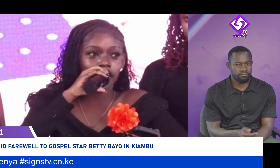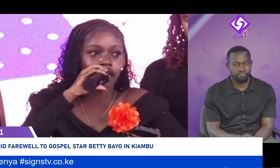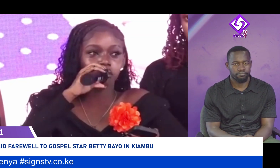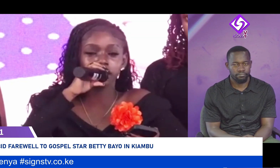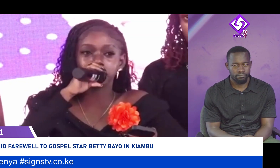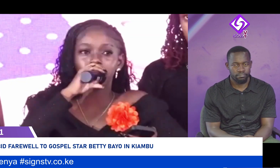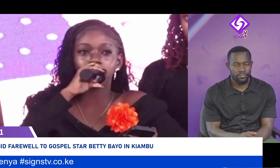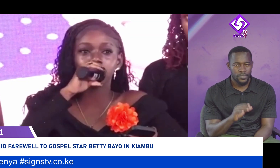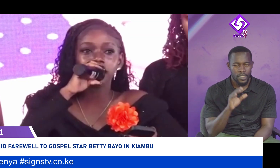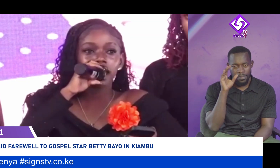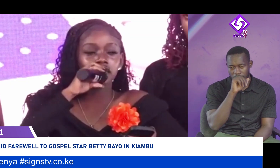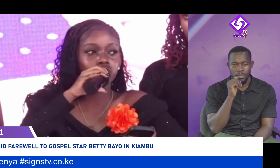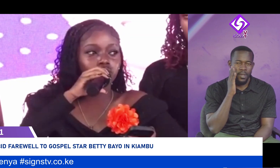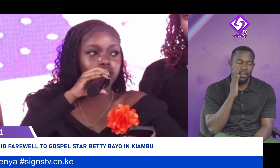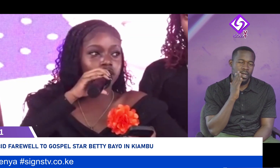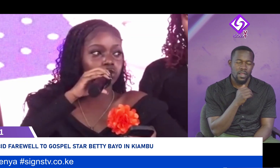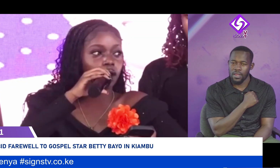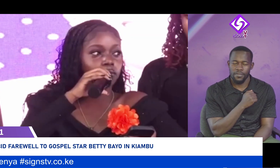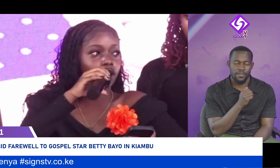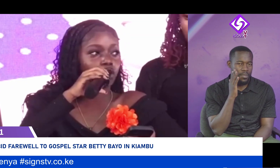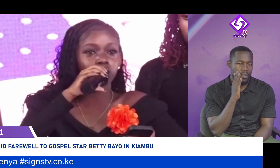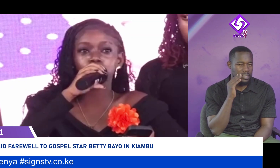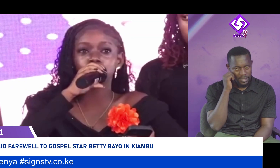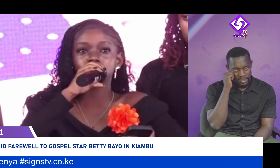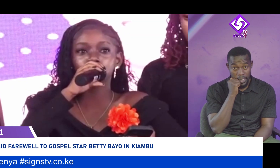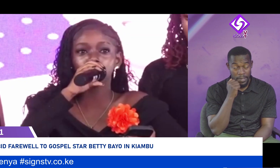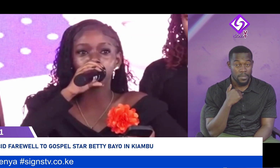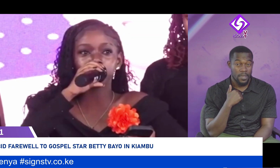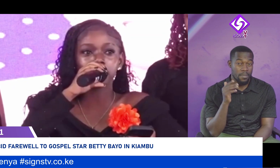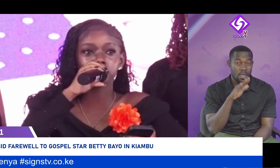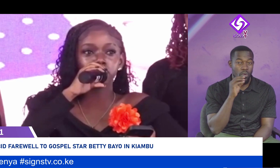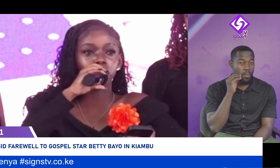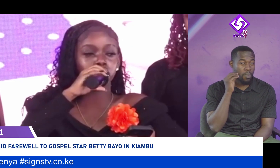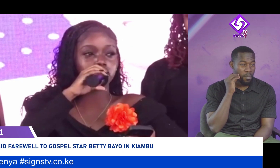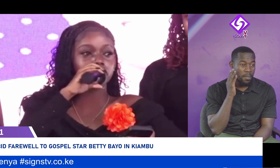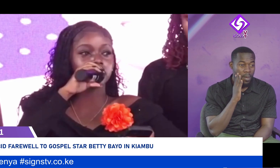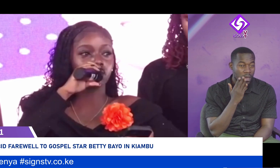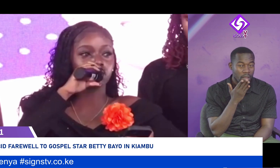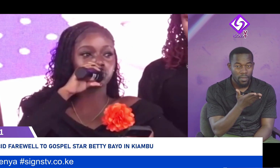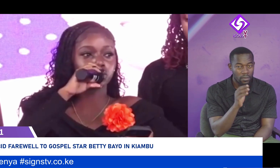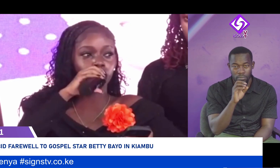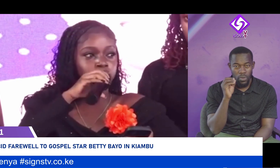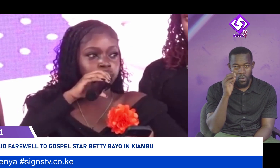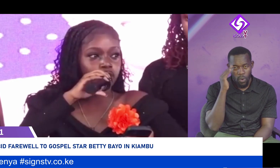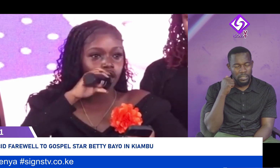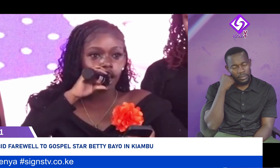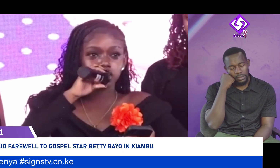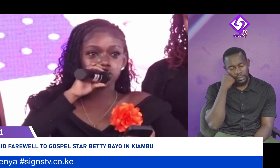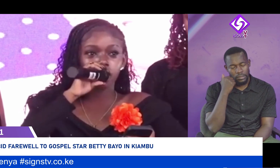Her and we love her, and it's so sad to come back home to not see your mom there anymore because she's sick in the hospital. I used to come